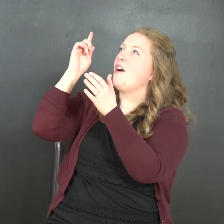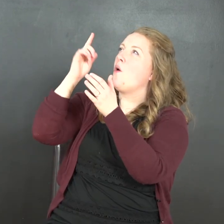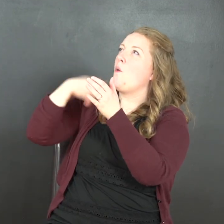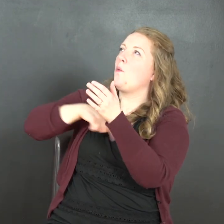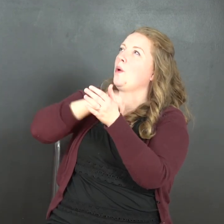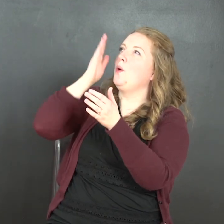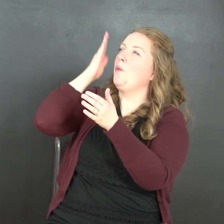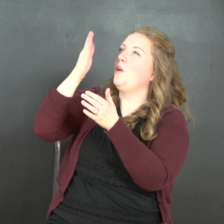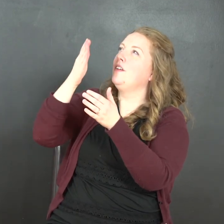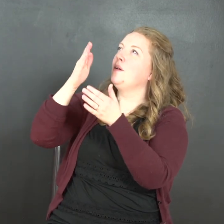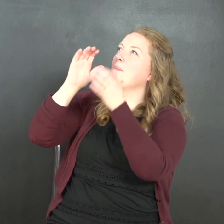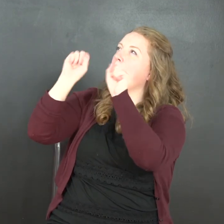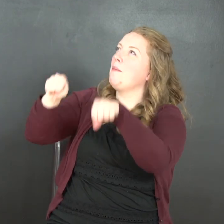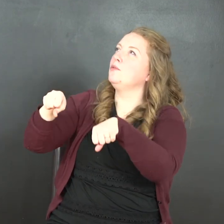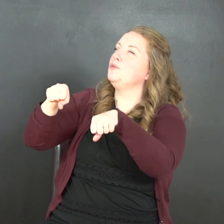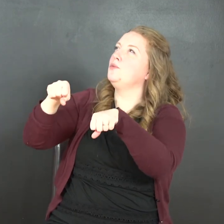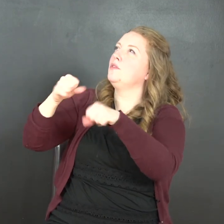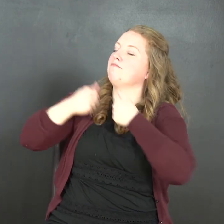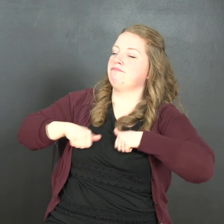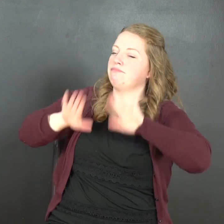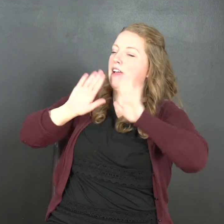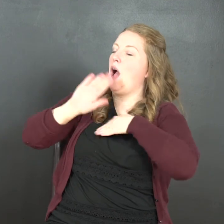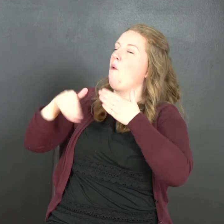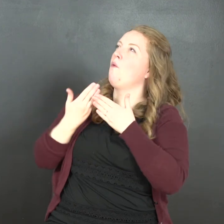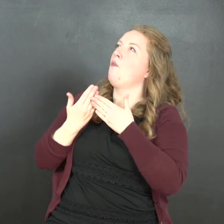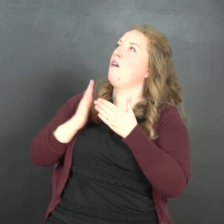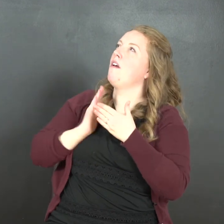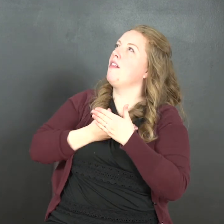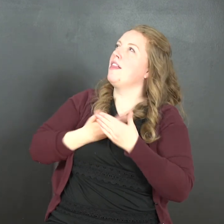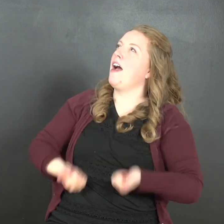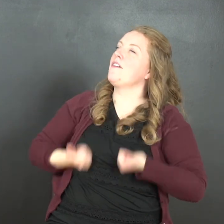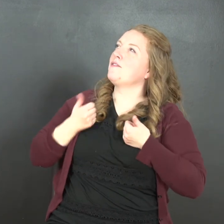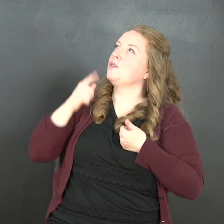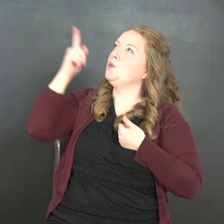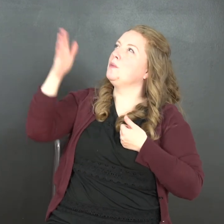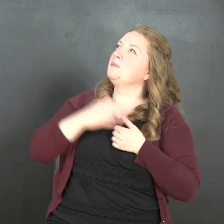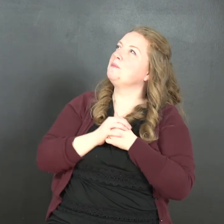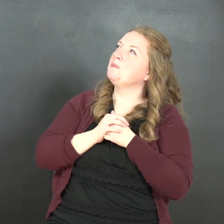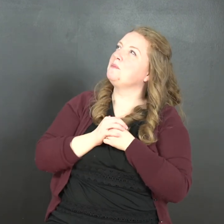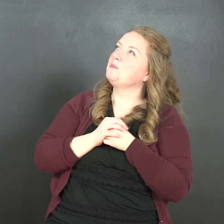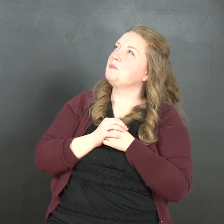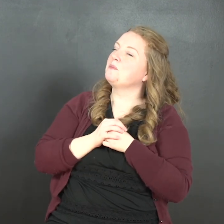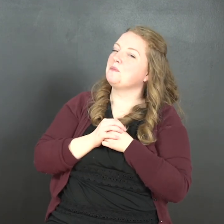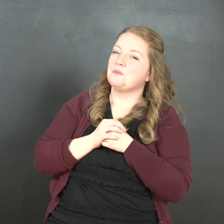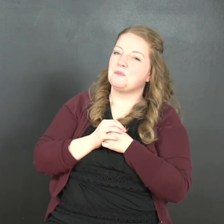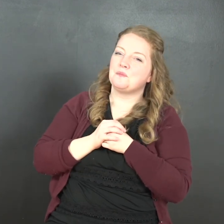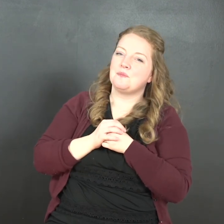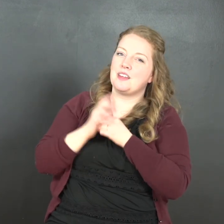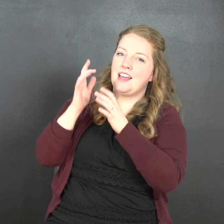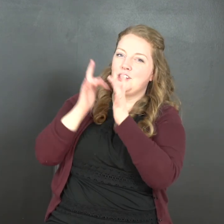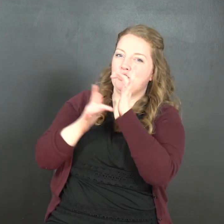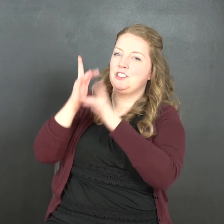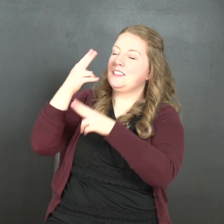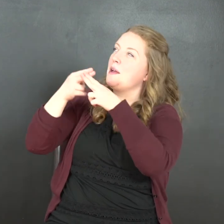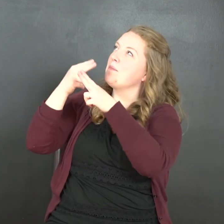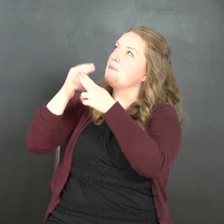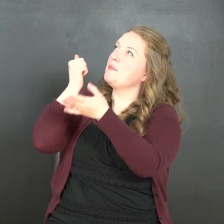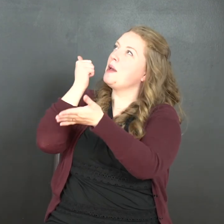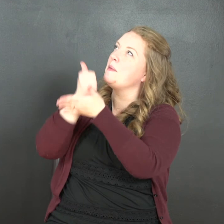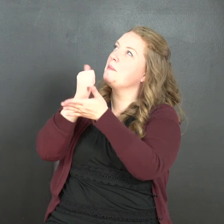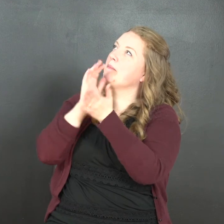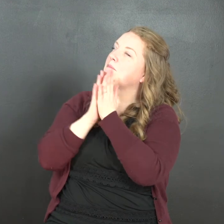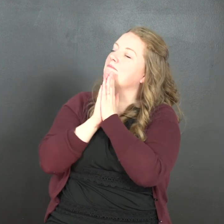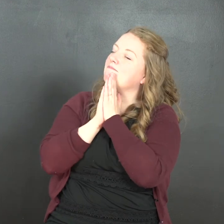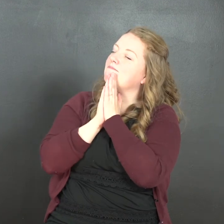name. Amen. Can I just close by saying today, maybe you prayed for the first time and you